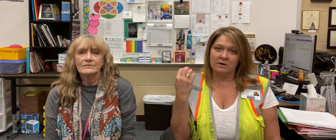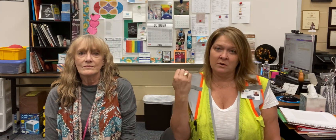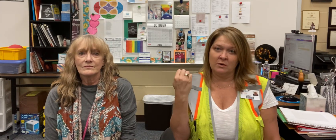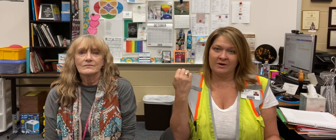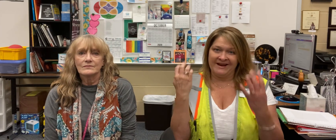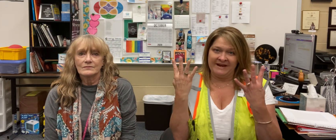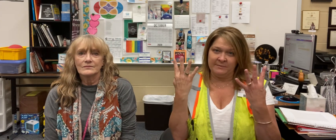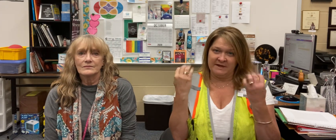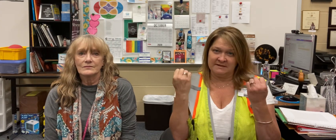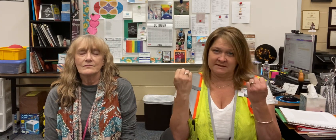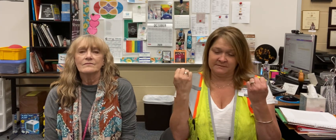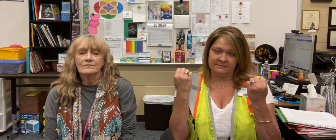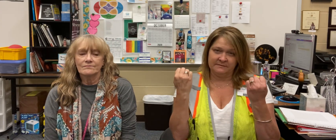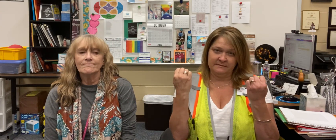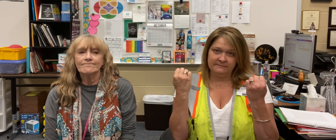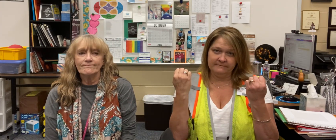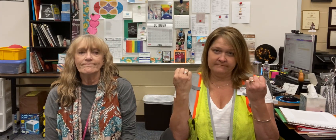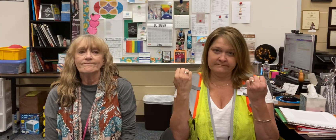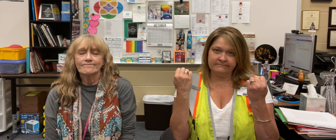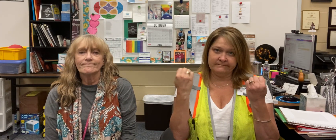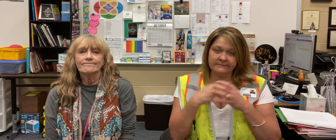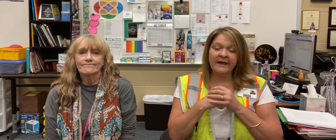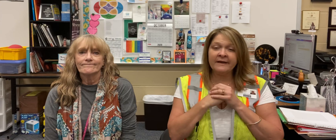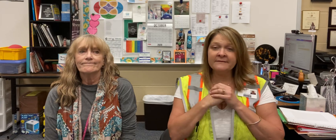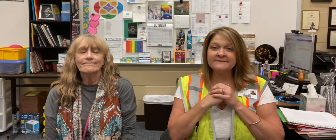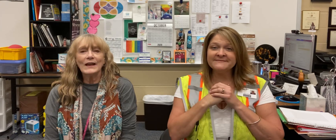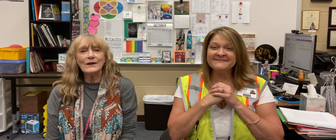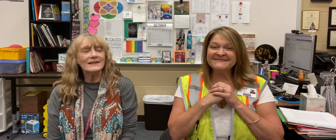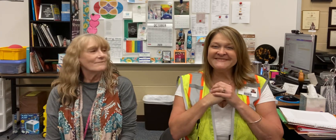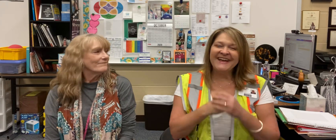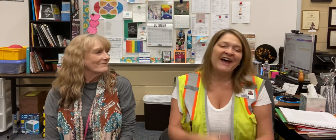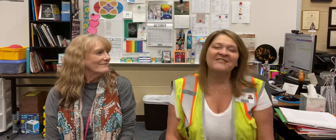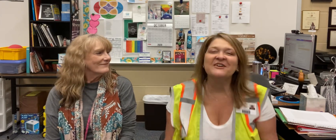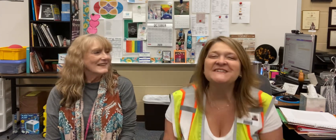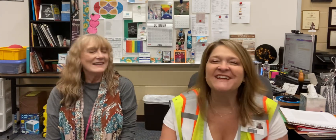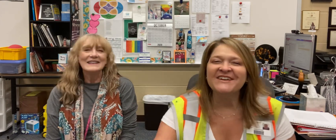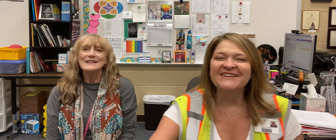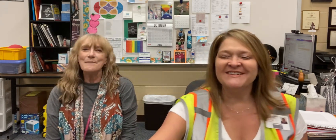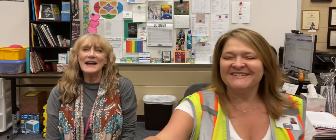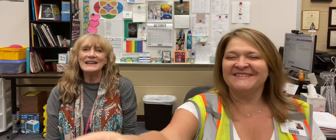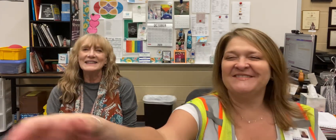or 8 beats. Mm-hmm. Okay. All right. Have a great day. Bye.